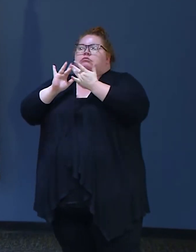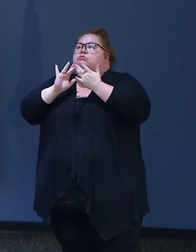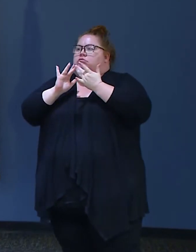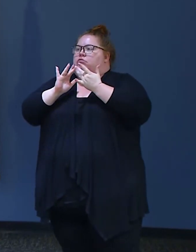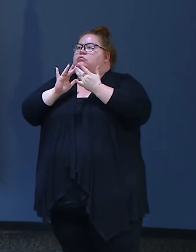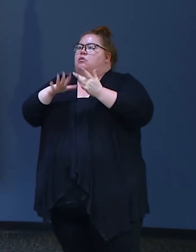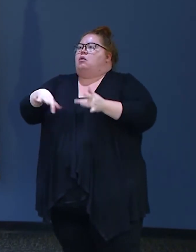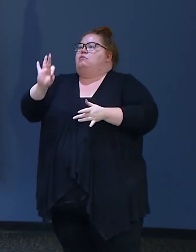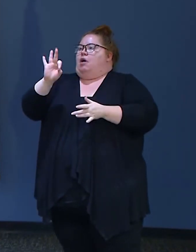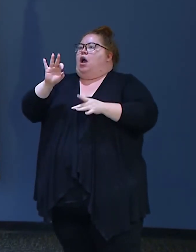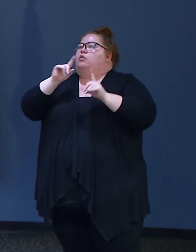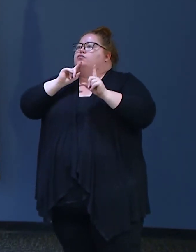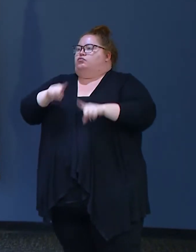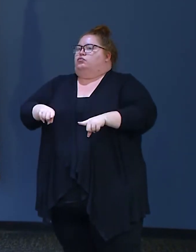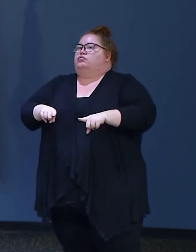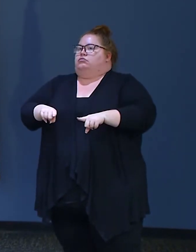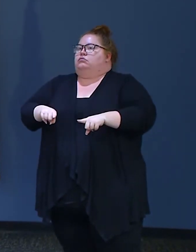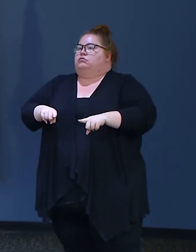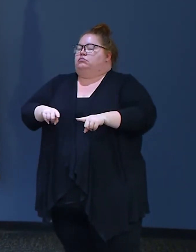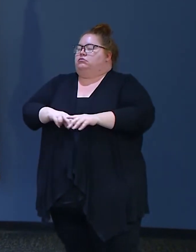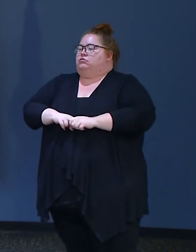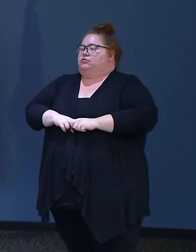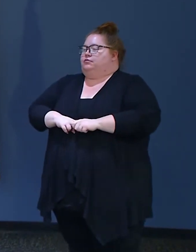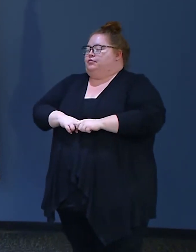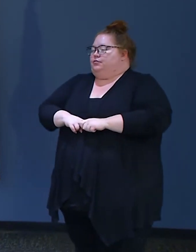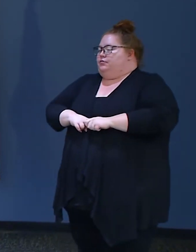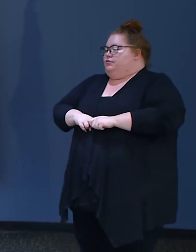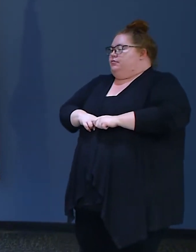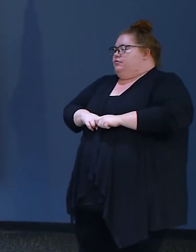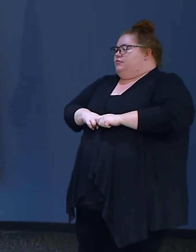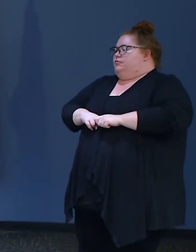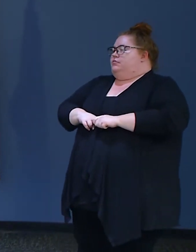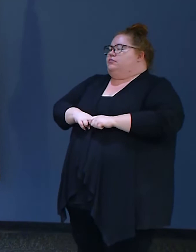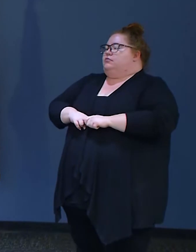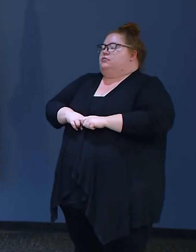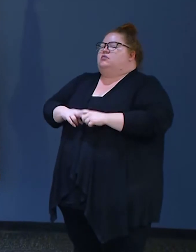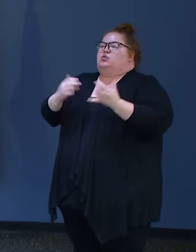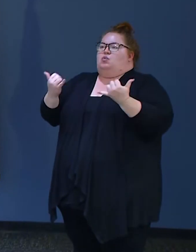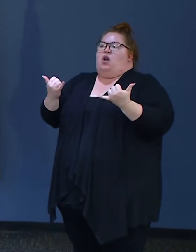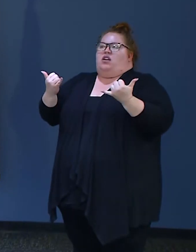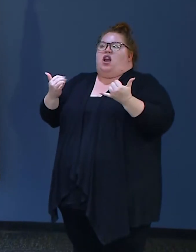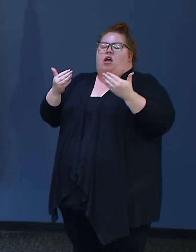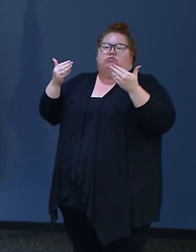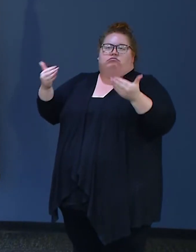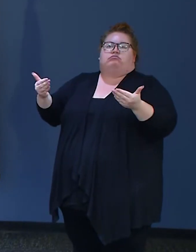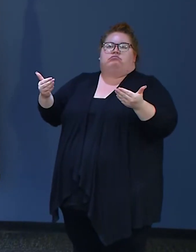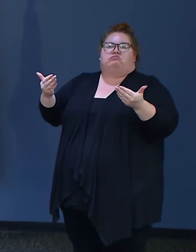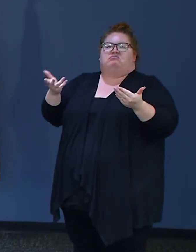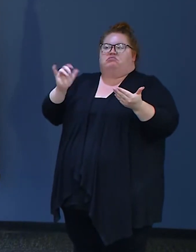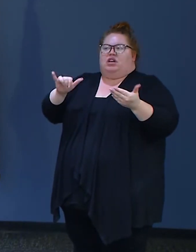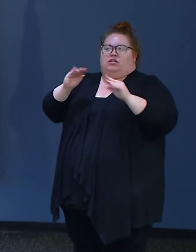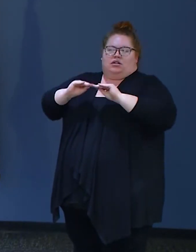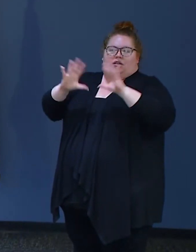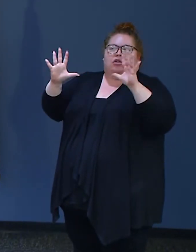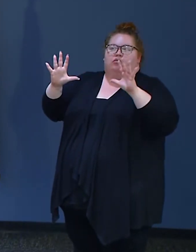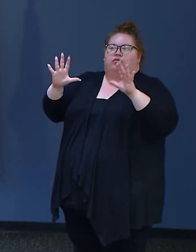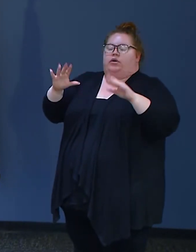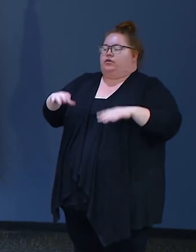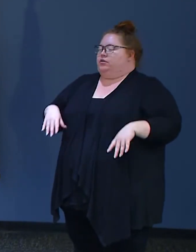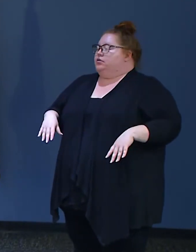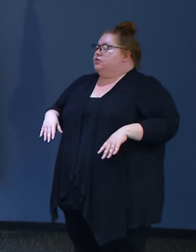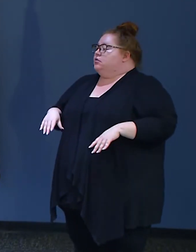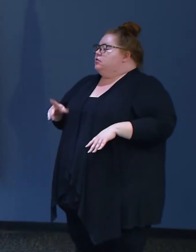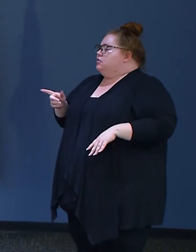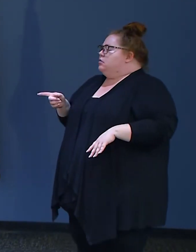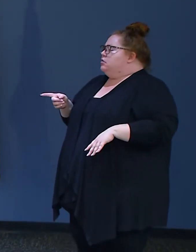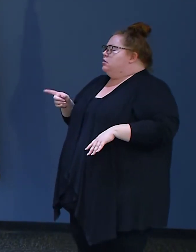tests resolved. So as we move forward, that's what we can commit to our community. I'm sorry, real quick. And are